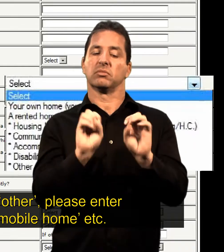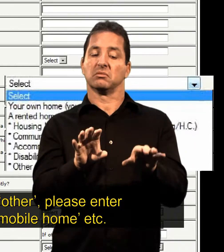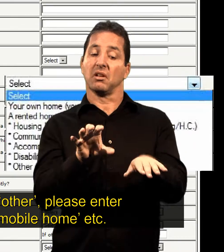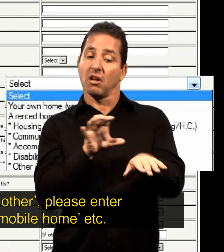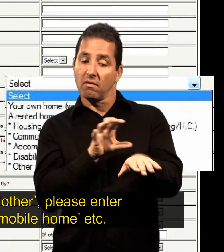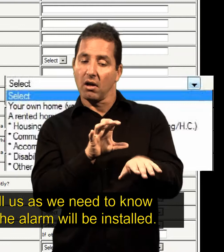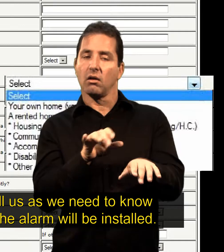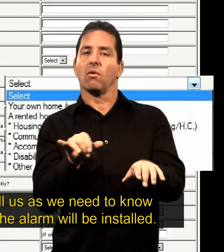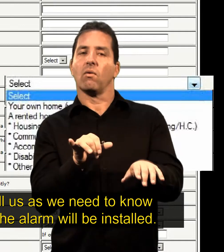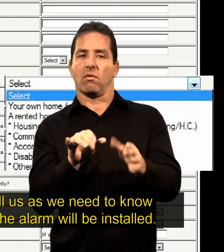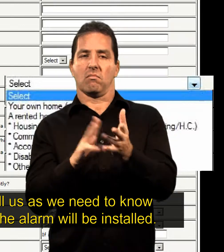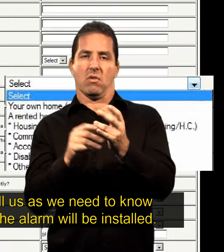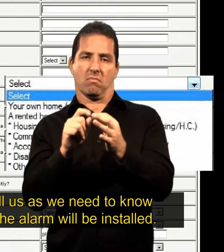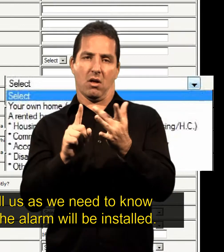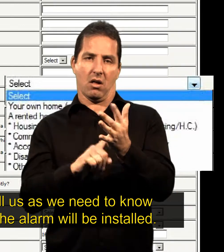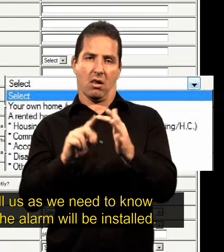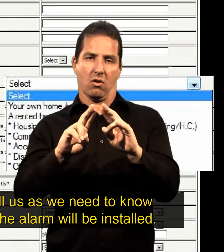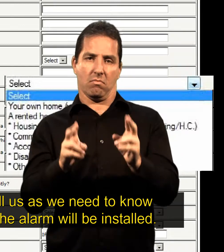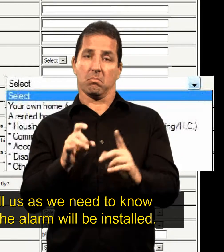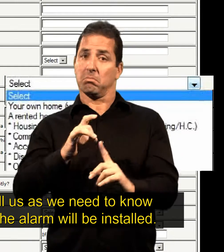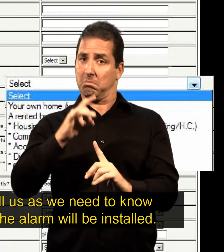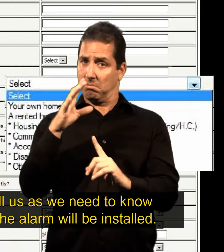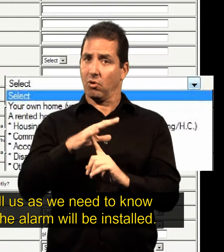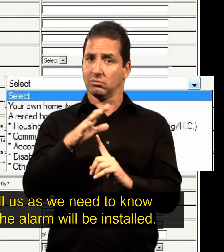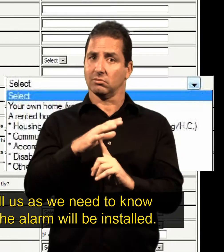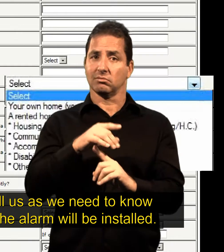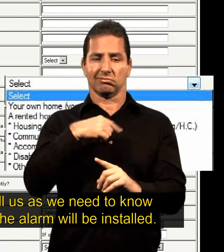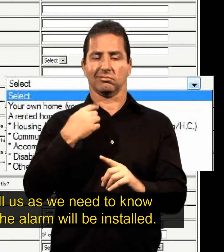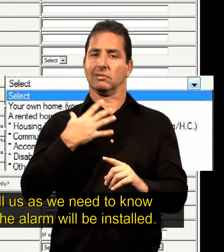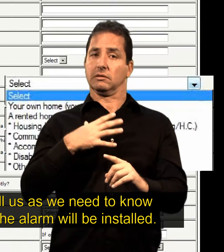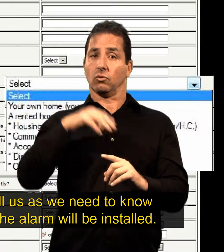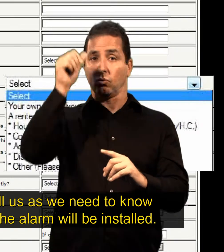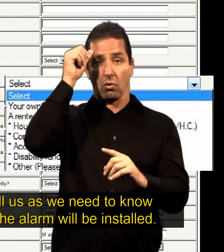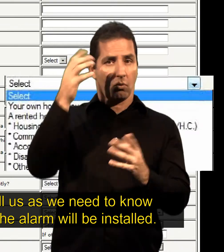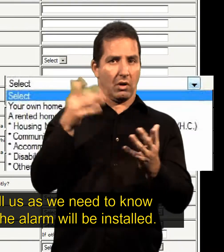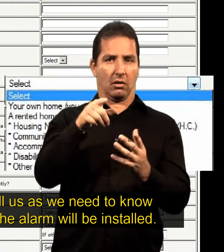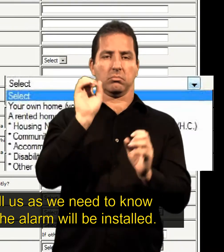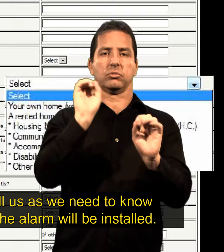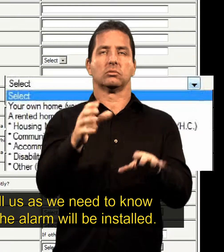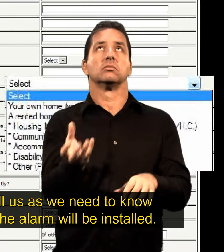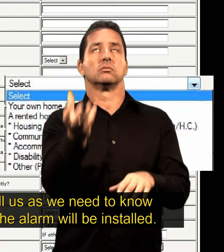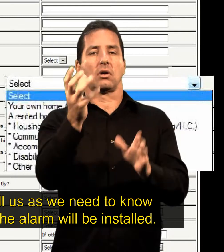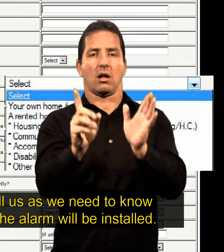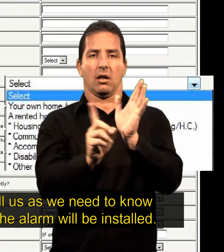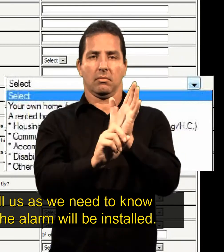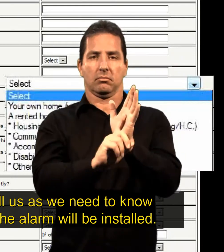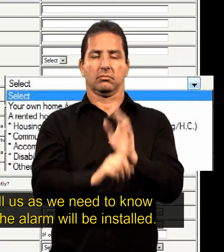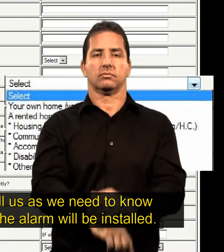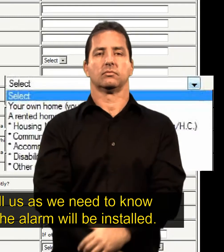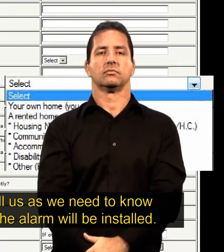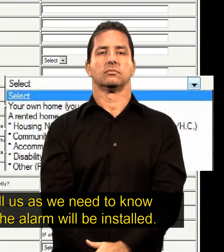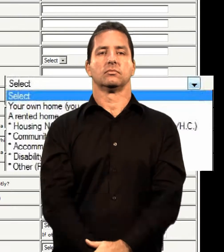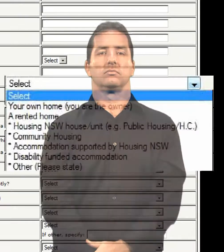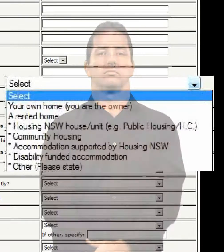etc. It is important you tell us, as we need to know where in your home the alarm will be installed.